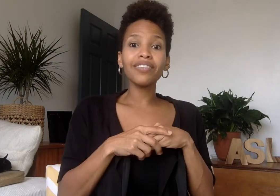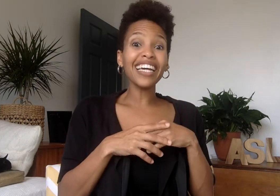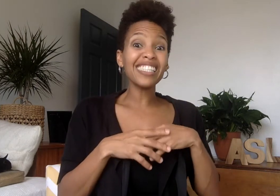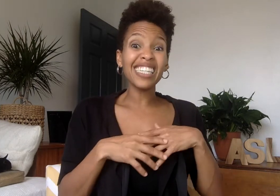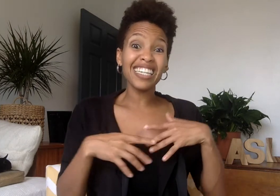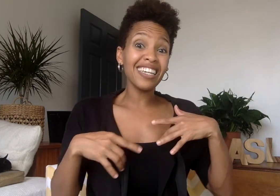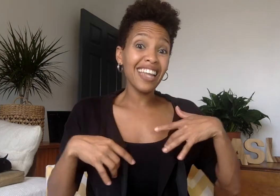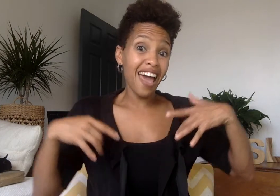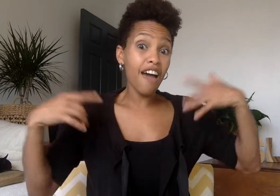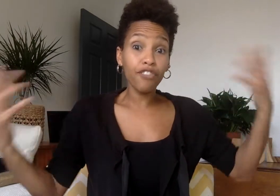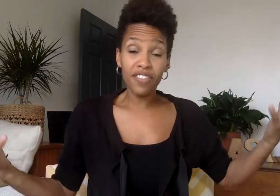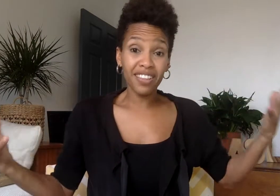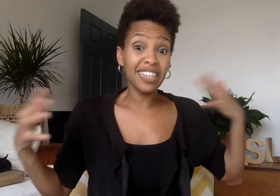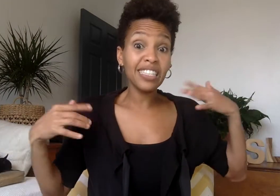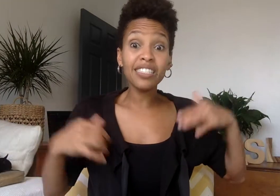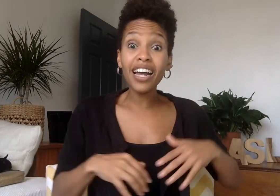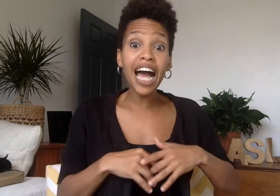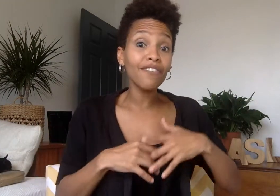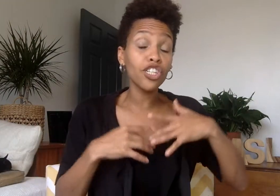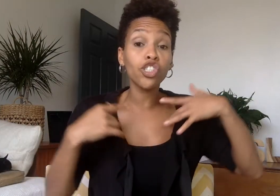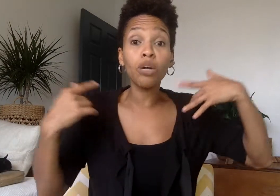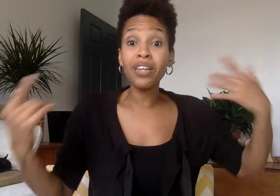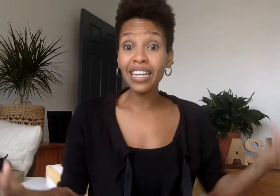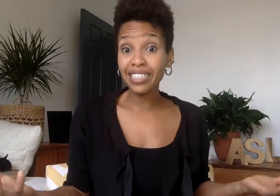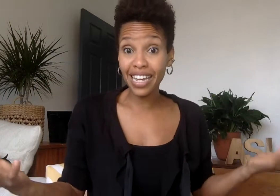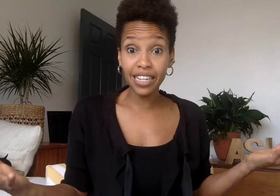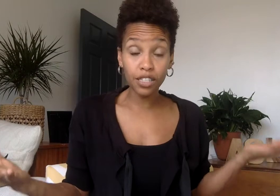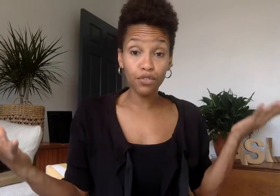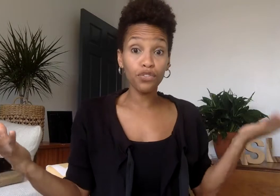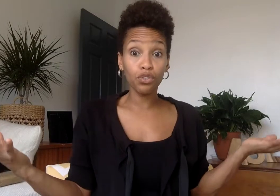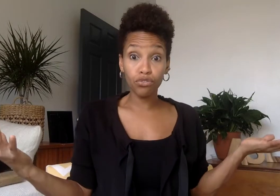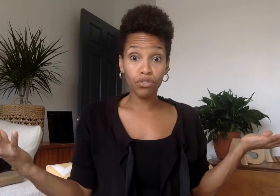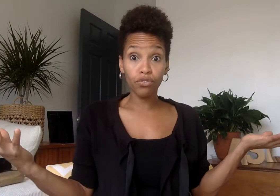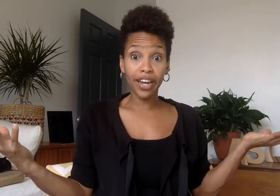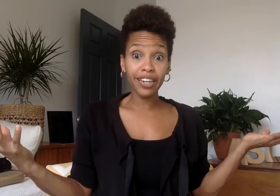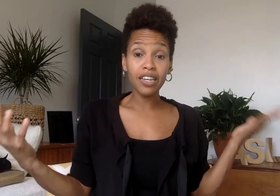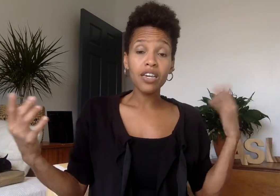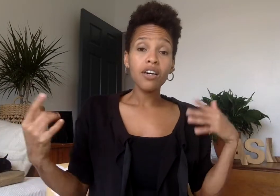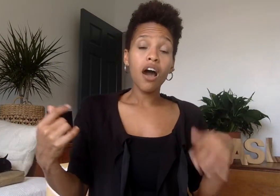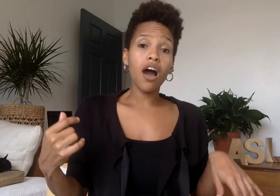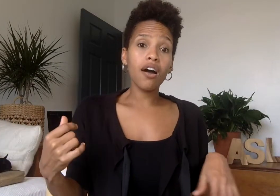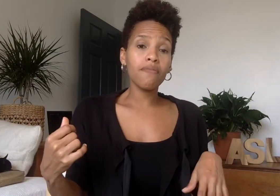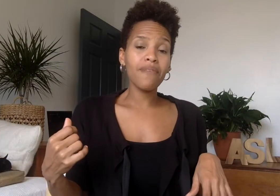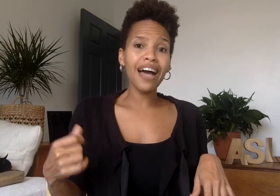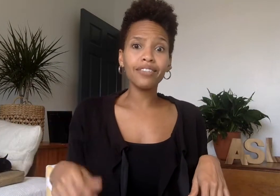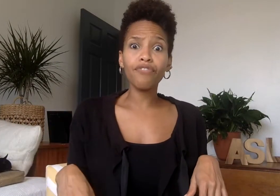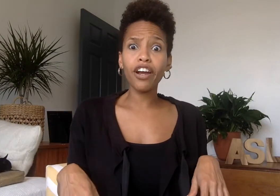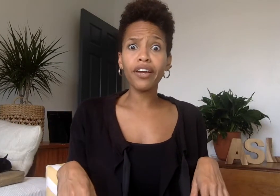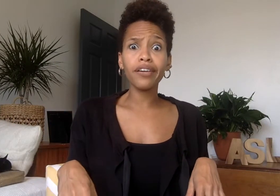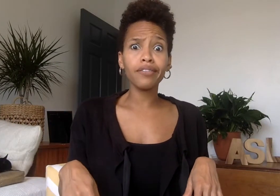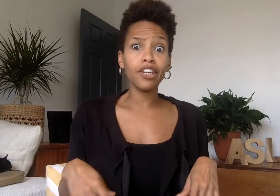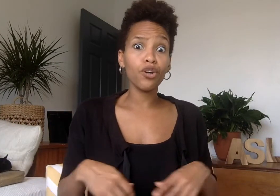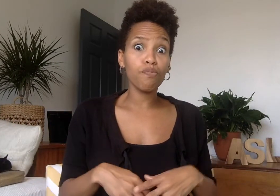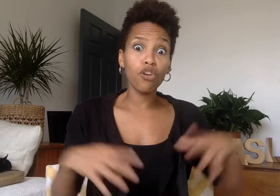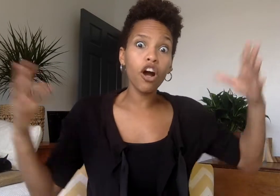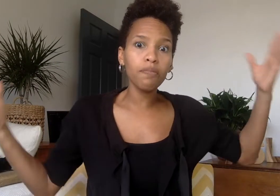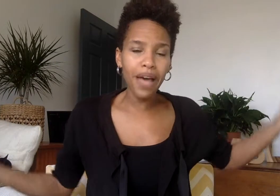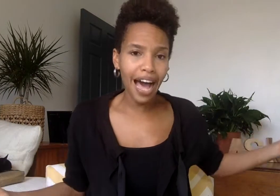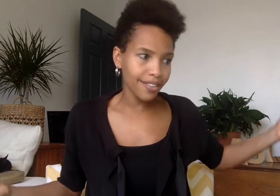likes to eat everything, like does not have discriminating taste in food, right? Has a very, broad